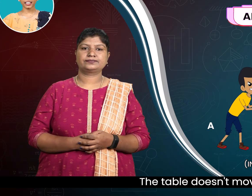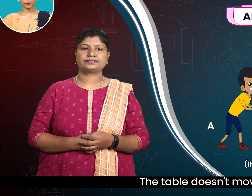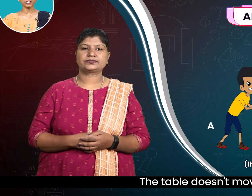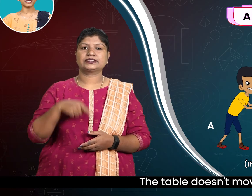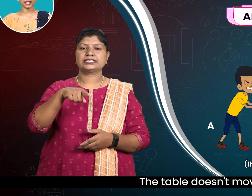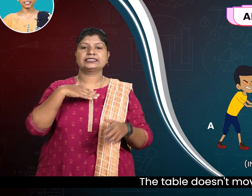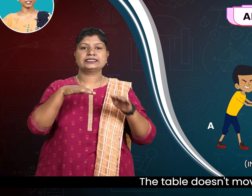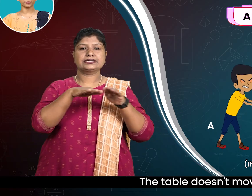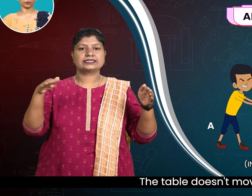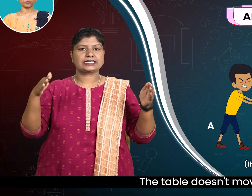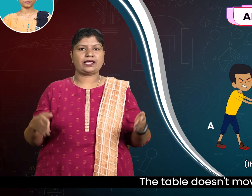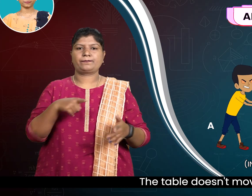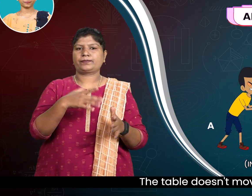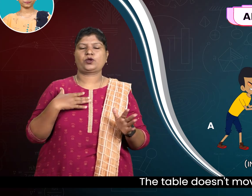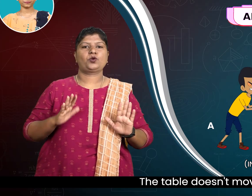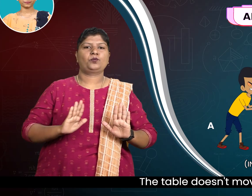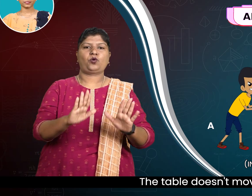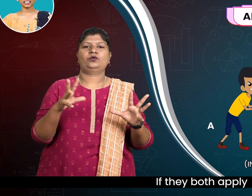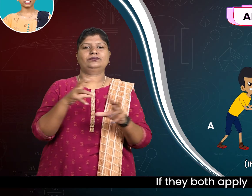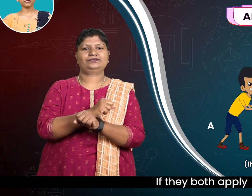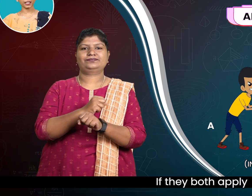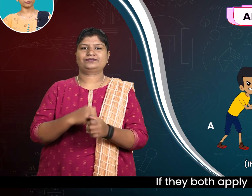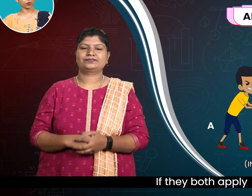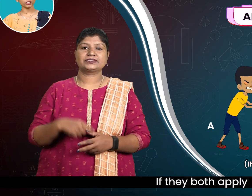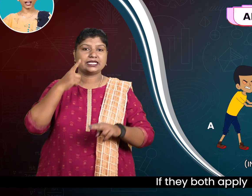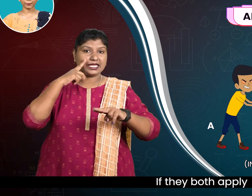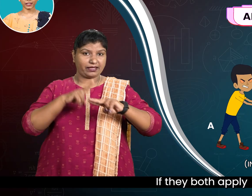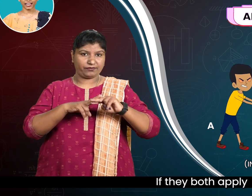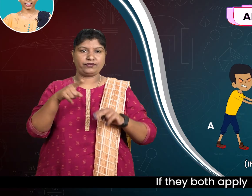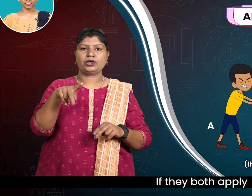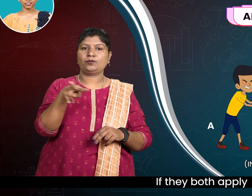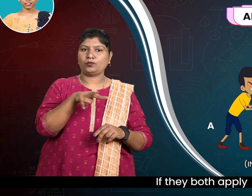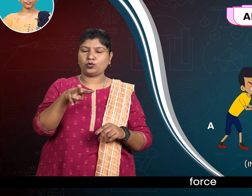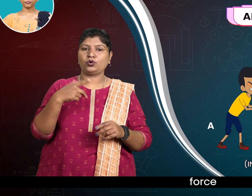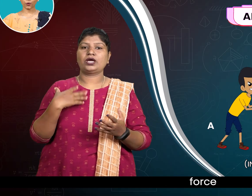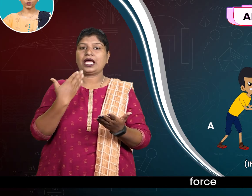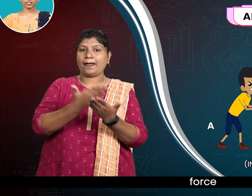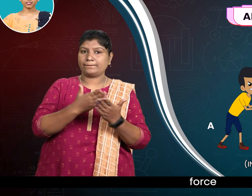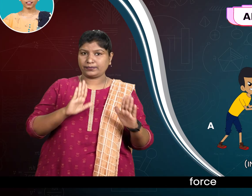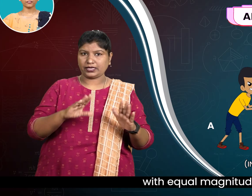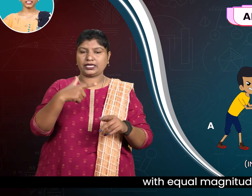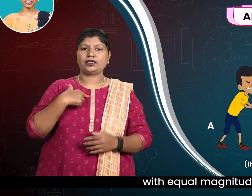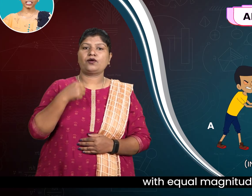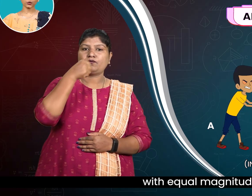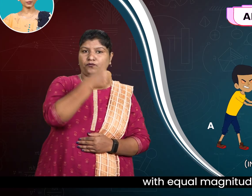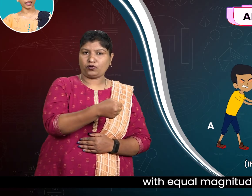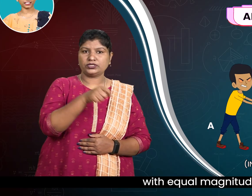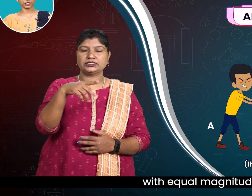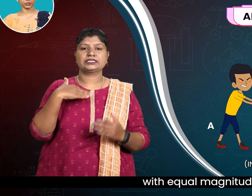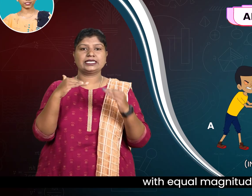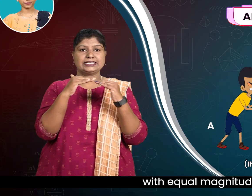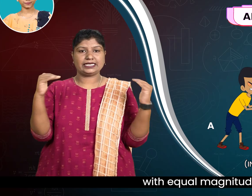the table doesn't move if they both apply force with